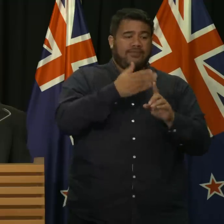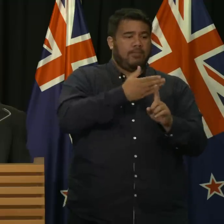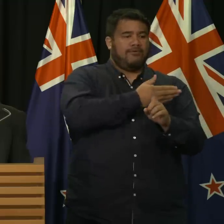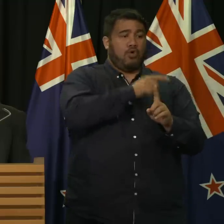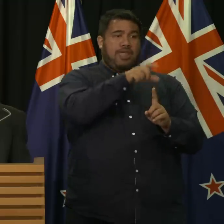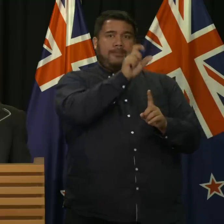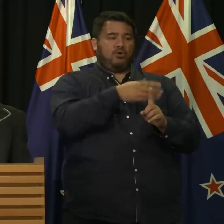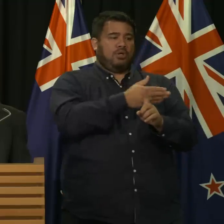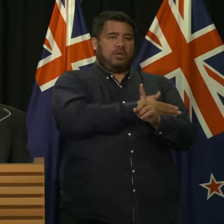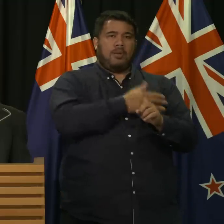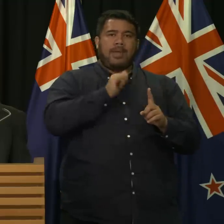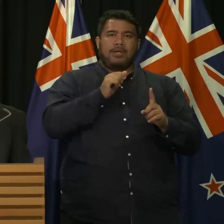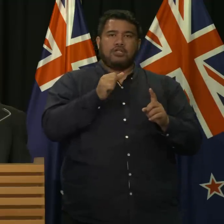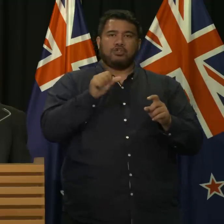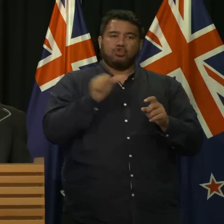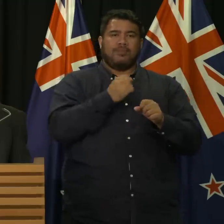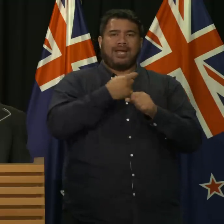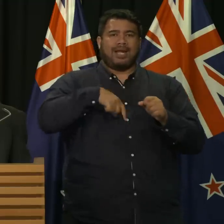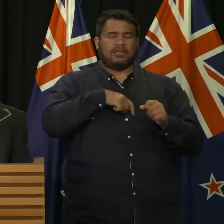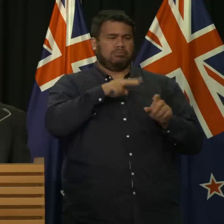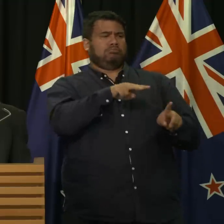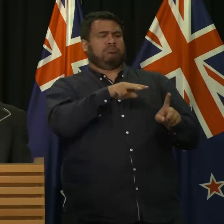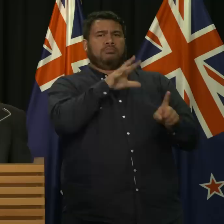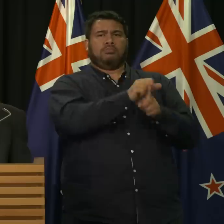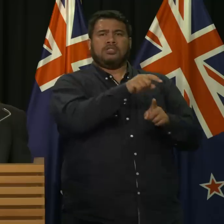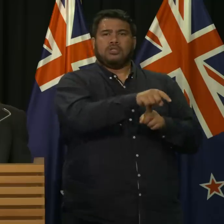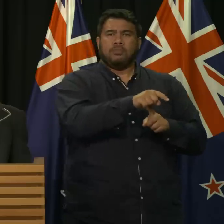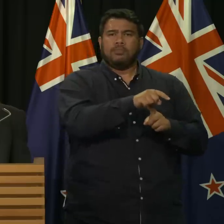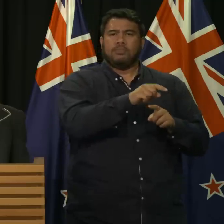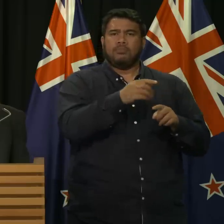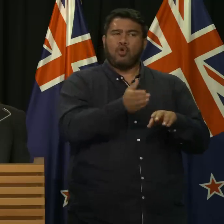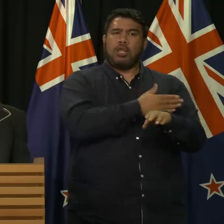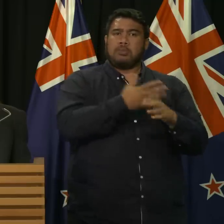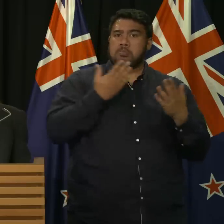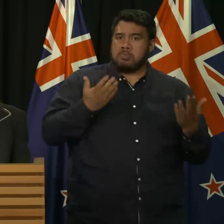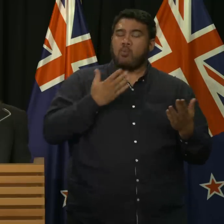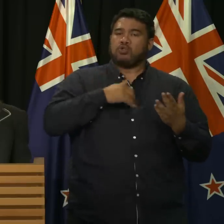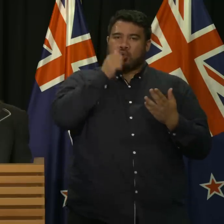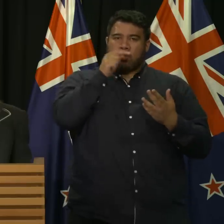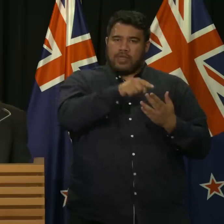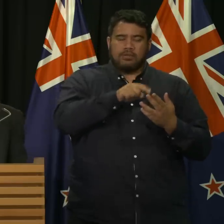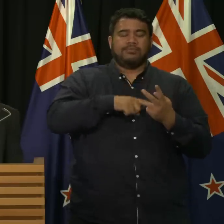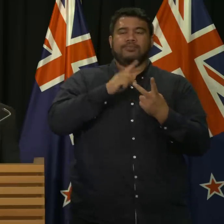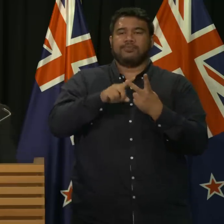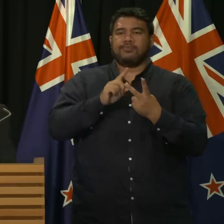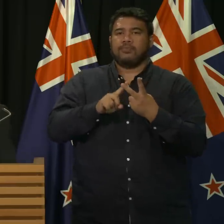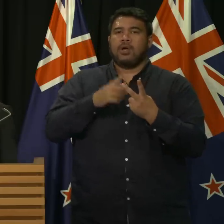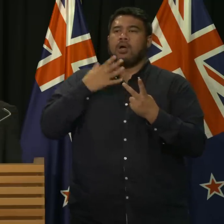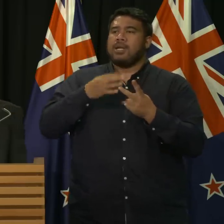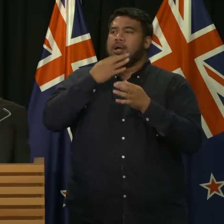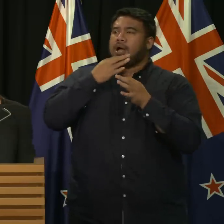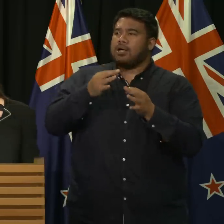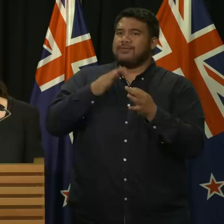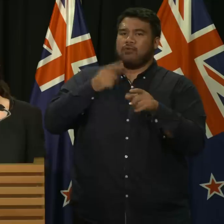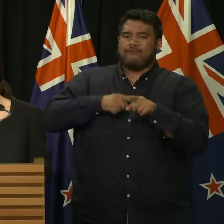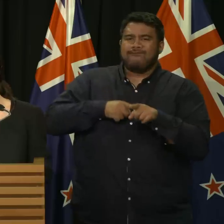individual should have been responded to earlier. I've asked for immediate follow-up on some of